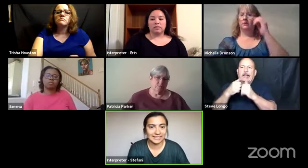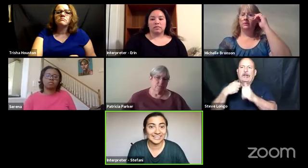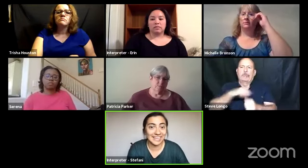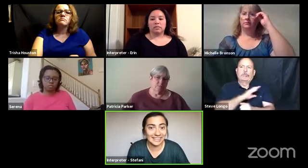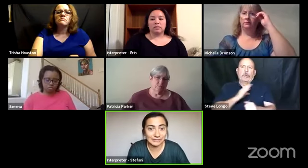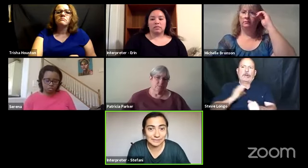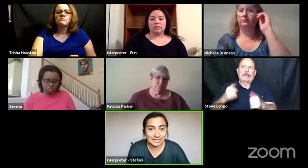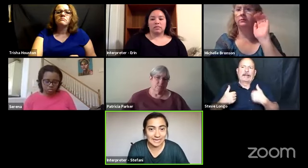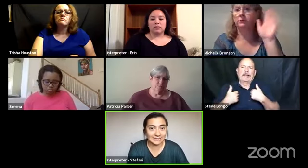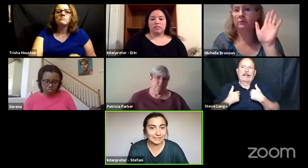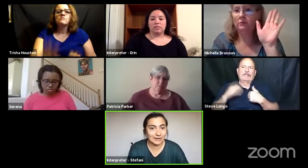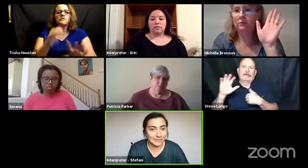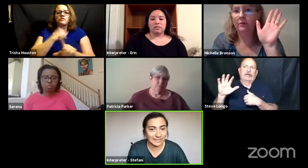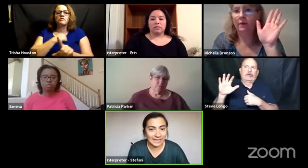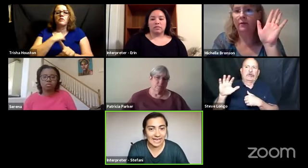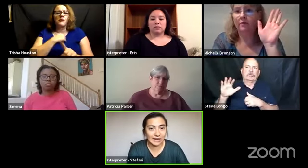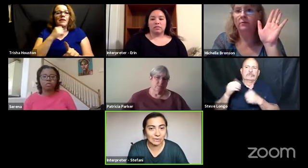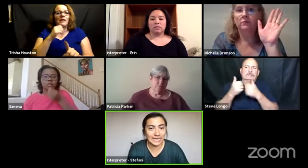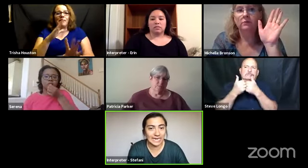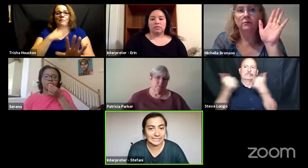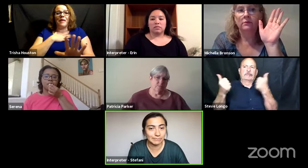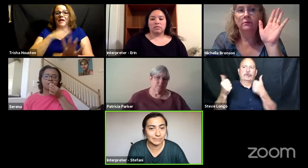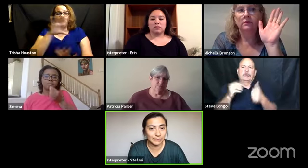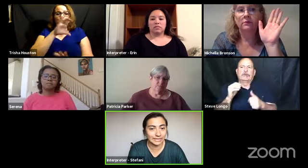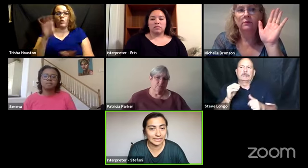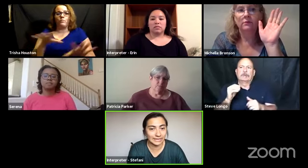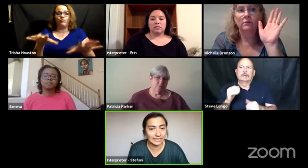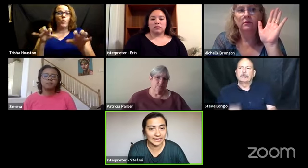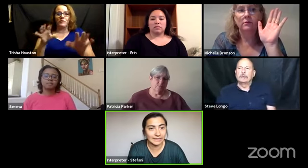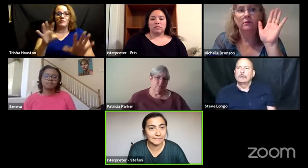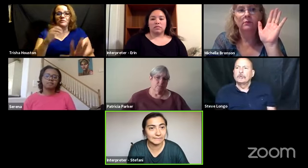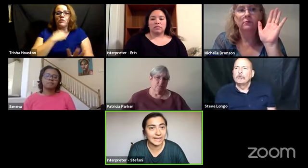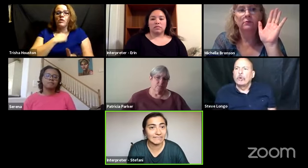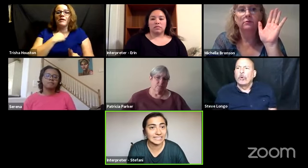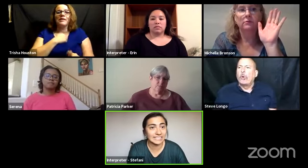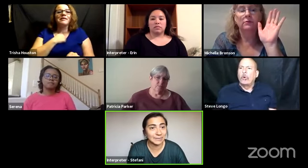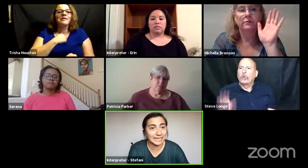Yeah, that was my next comment, that how we as a board can have a separate email.